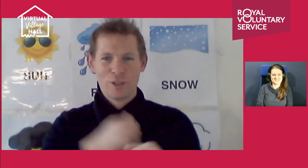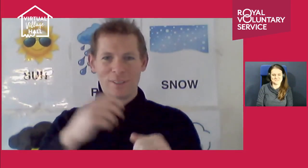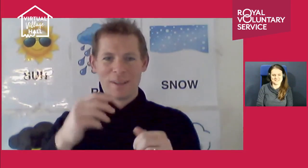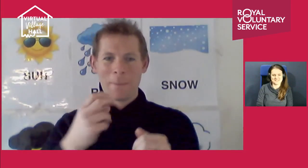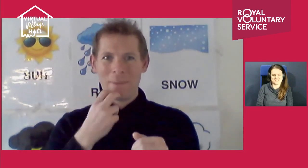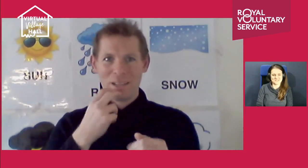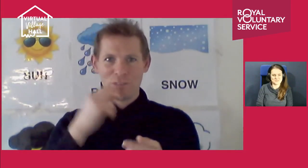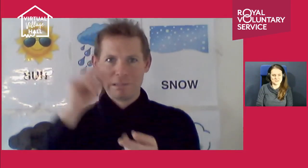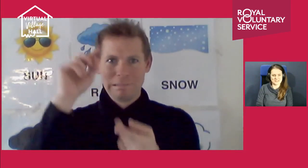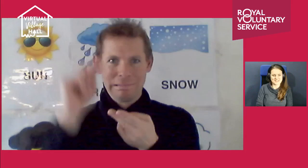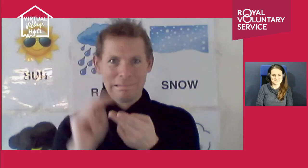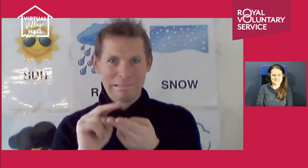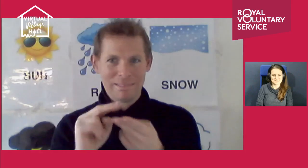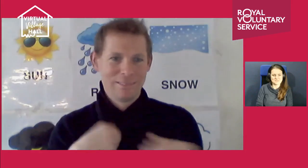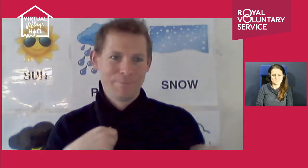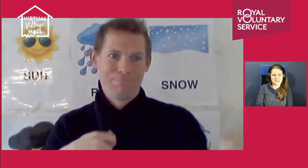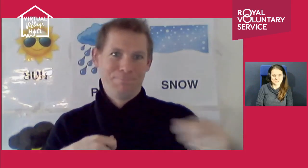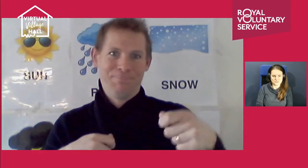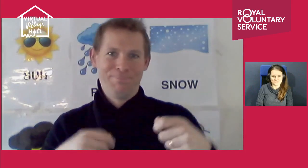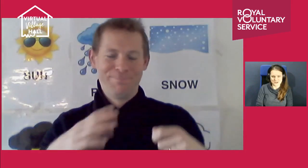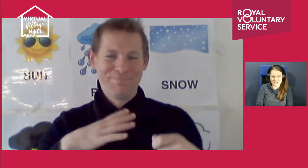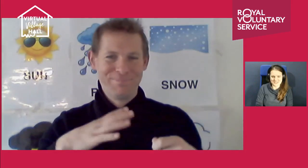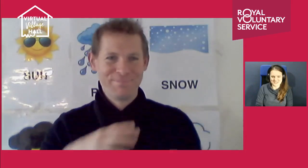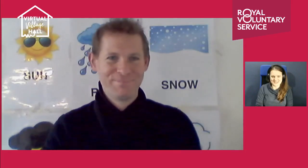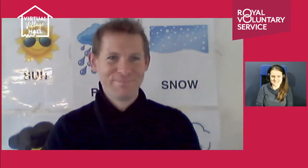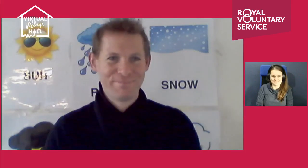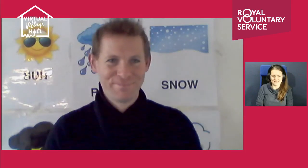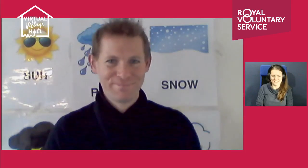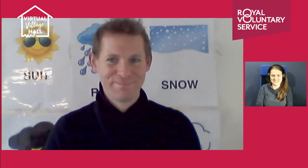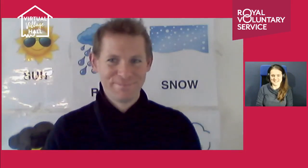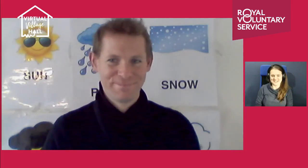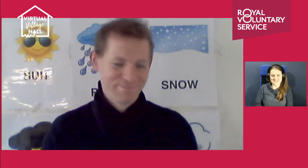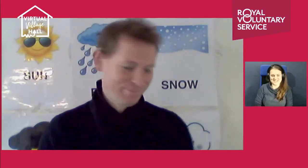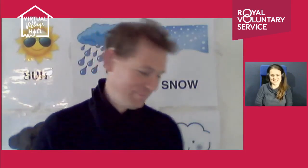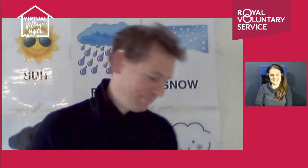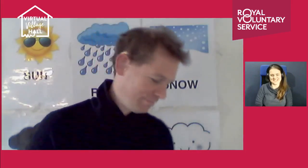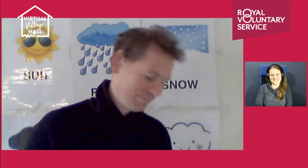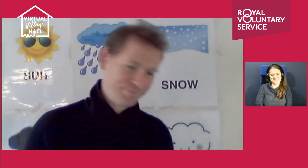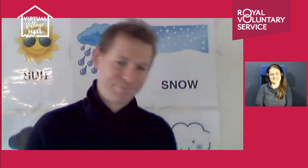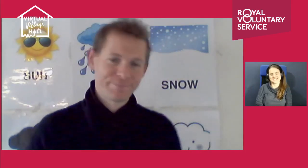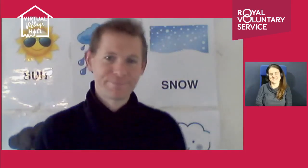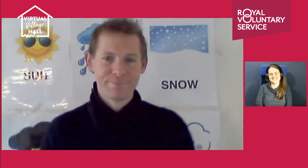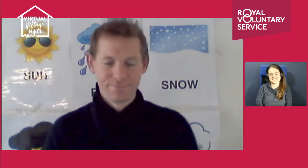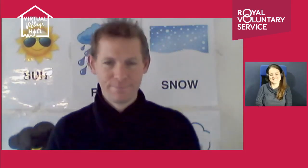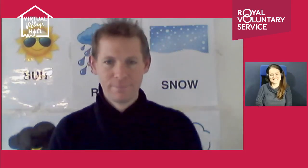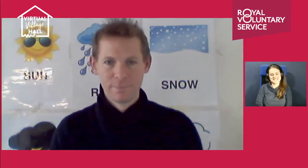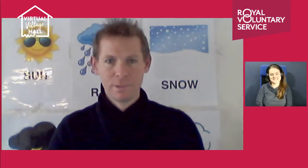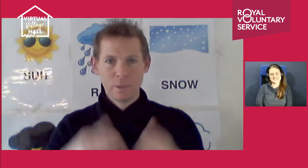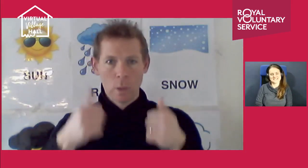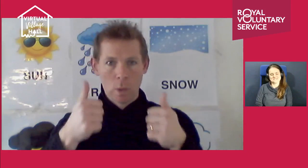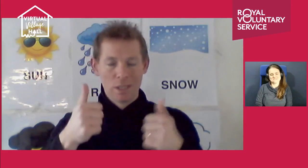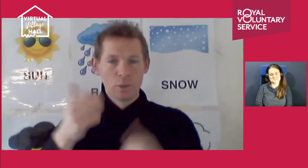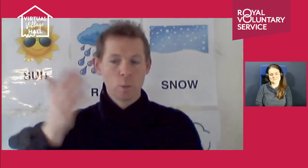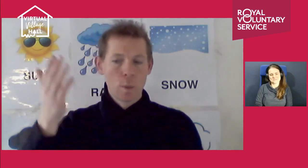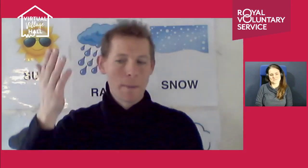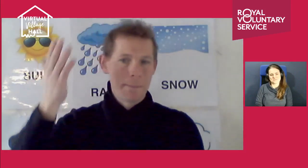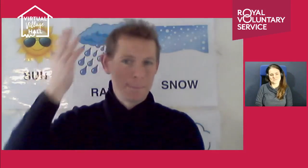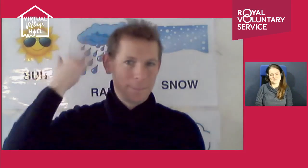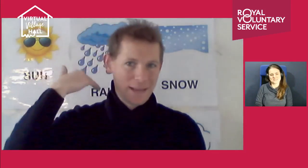Okay, that's better. Sorry about that. My battery was running out and I needed to plug it in there so I didn't lose you. Right.